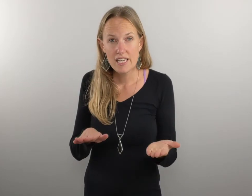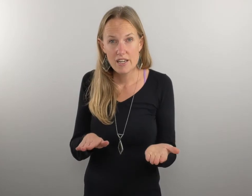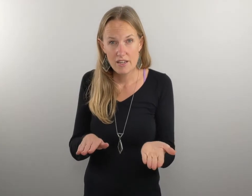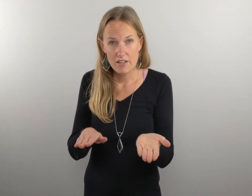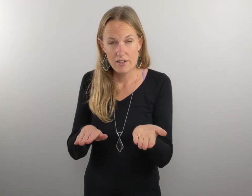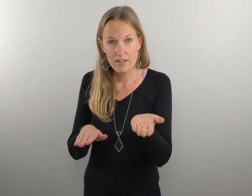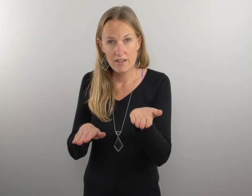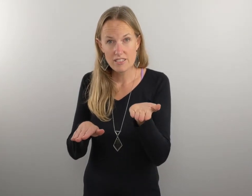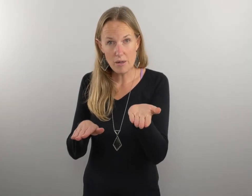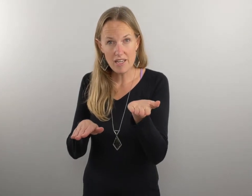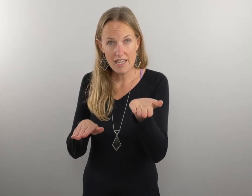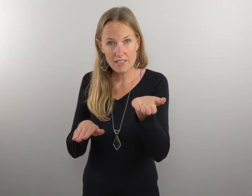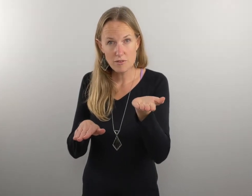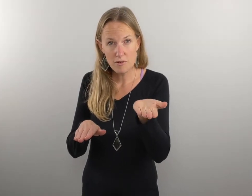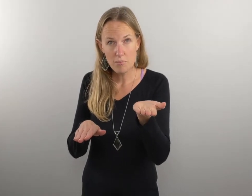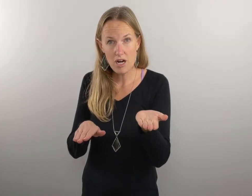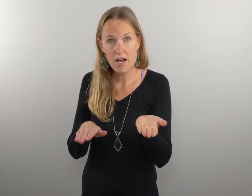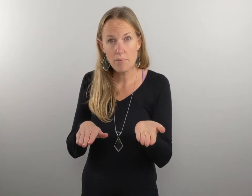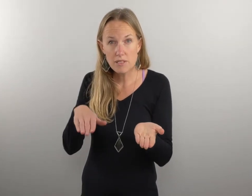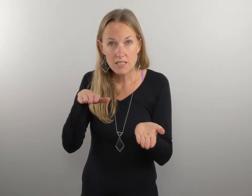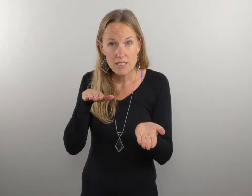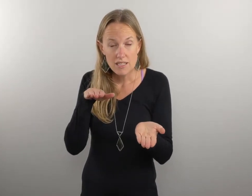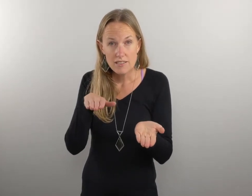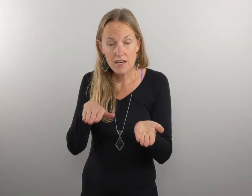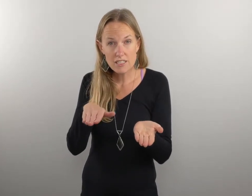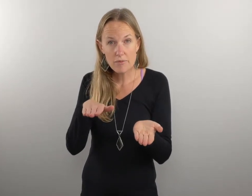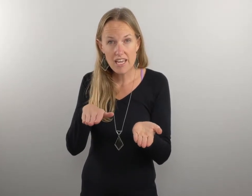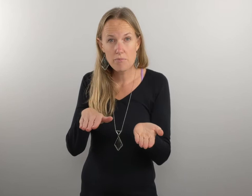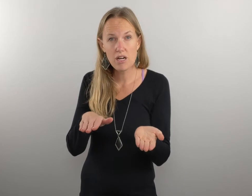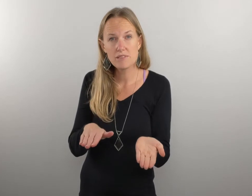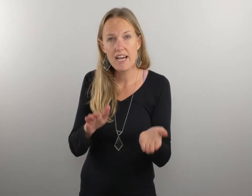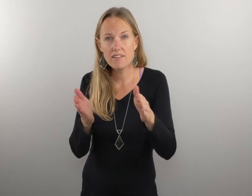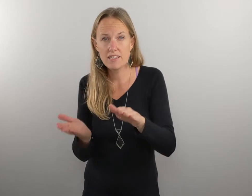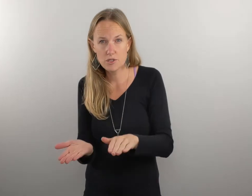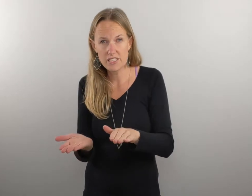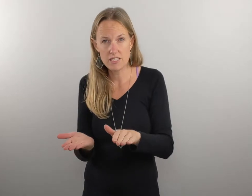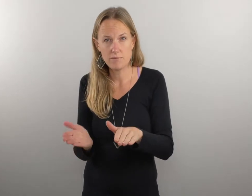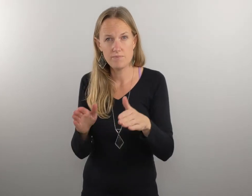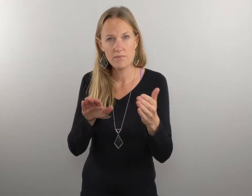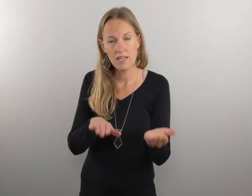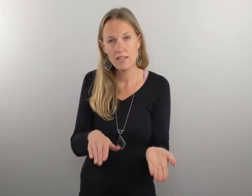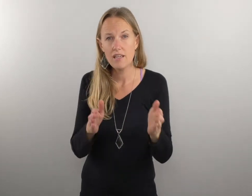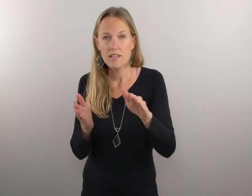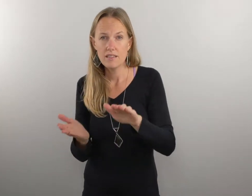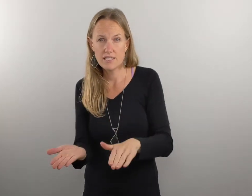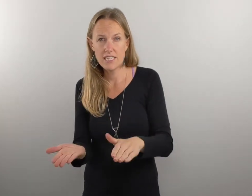take your dominant hand, palm up, non-dominant hand, palm down, and then switch them, okay? The